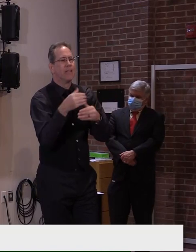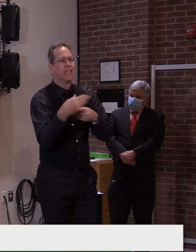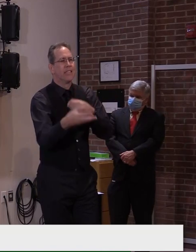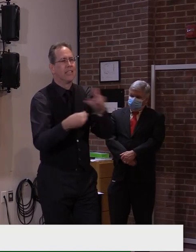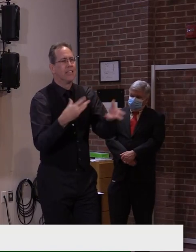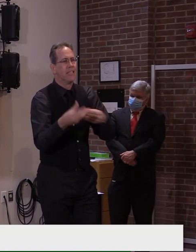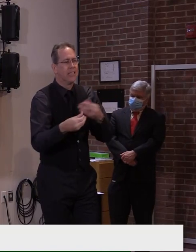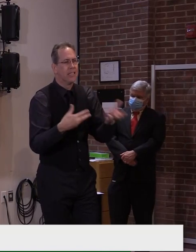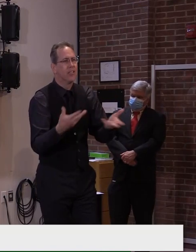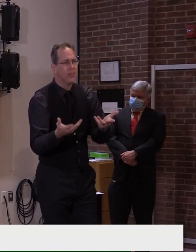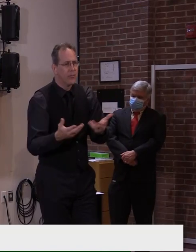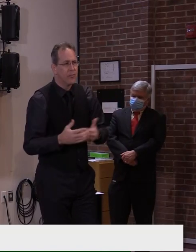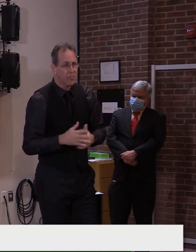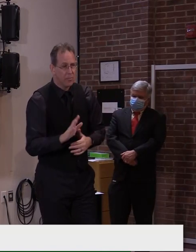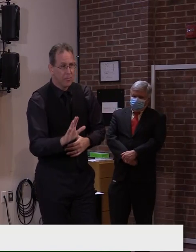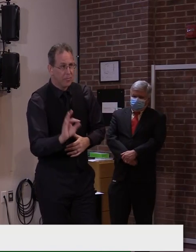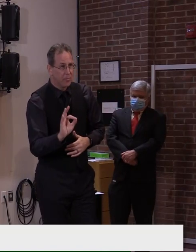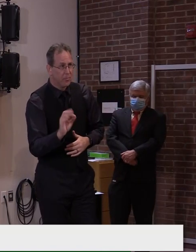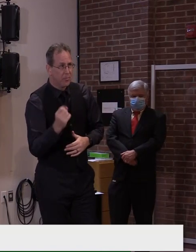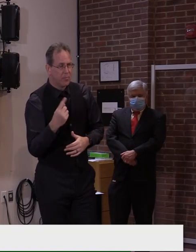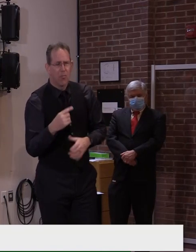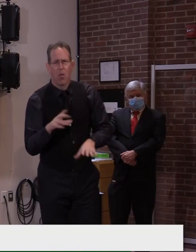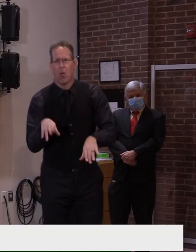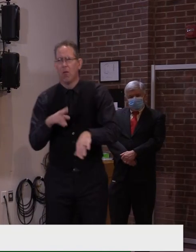Of course, good point, thank you.